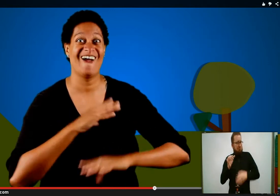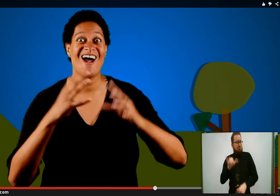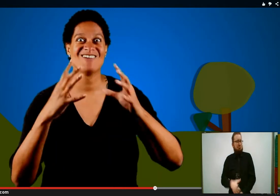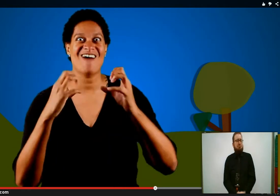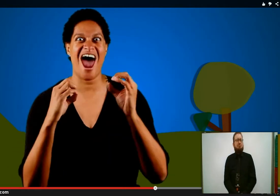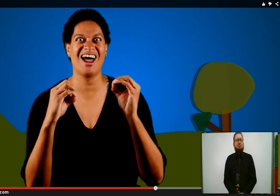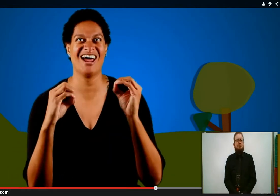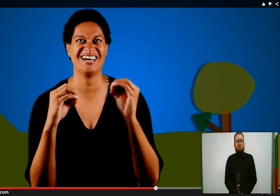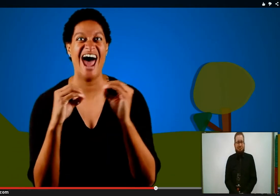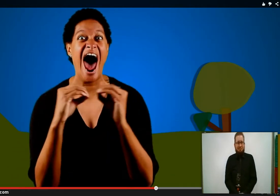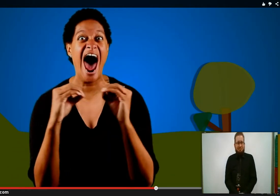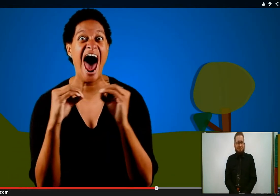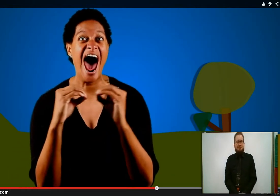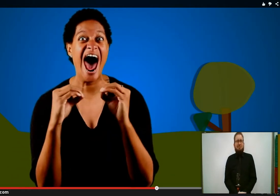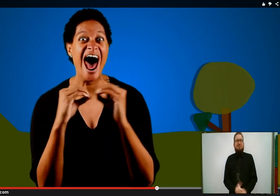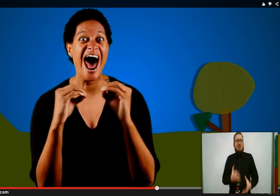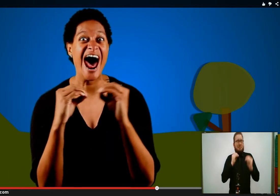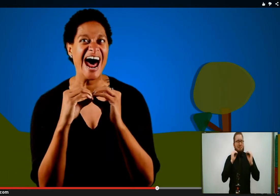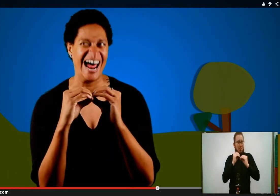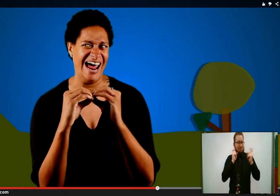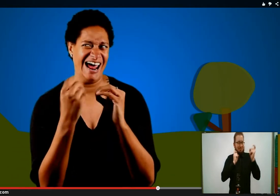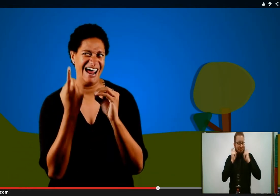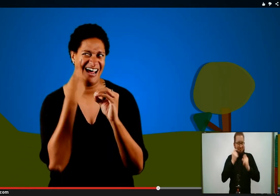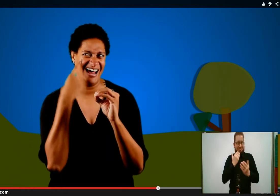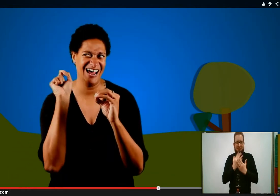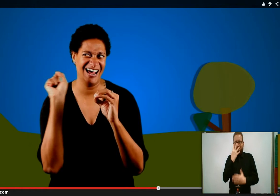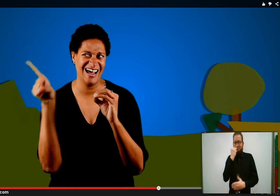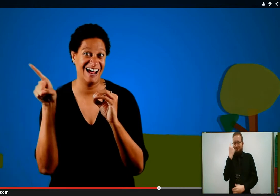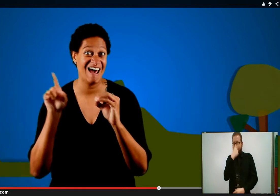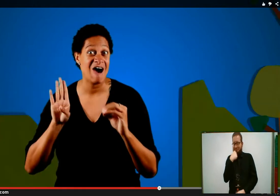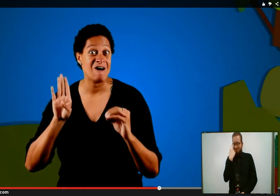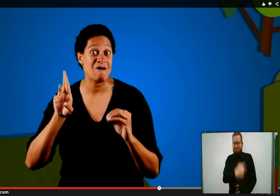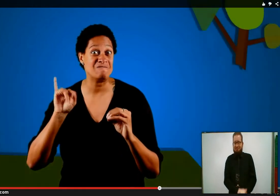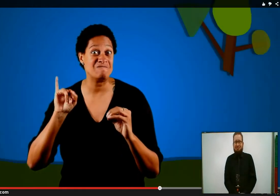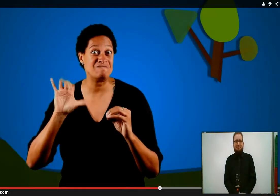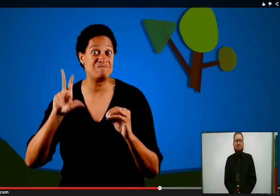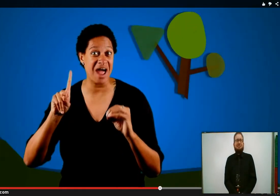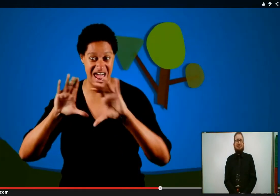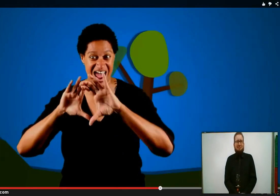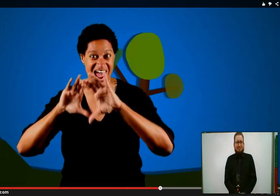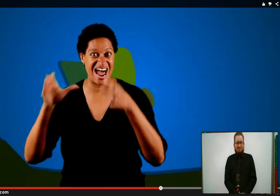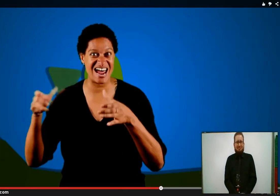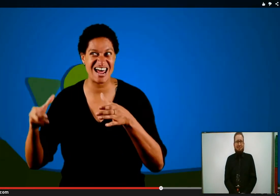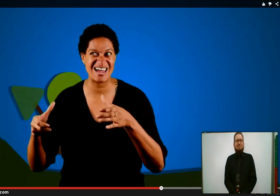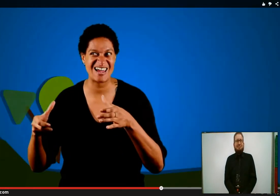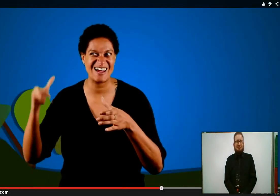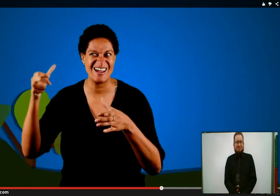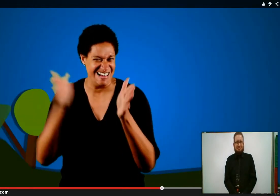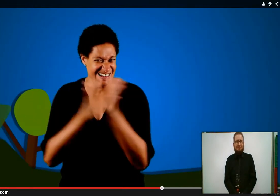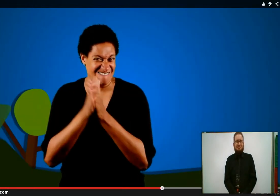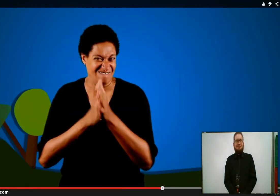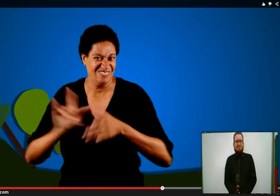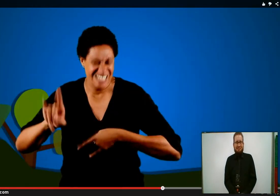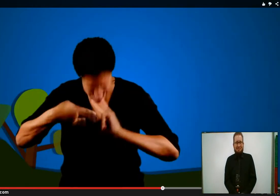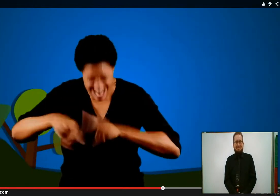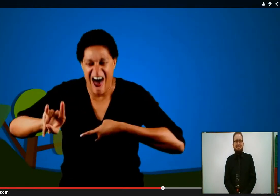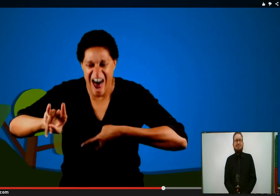That's a good part of that, showing, good way to explain that. More facial expression, good expression for the wolf there.